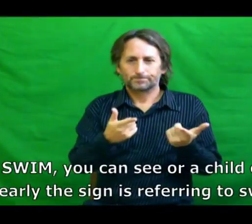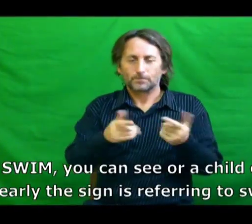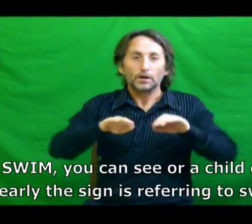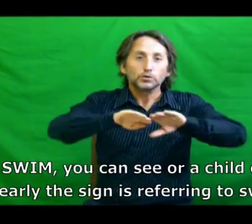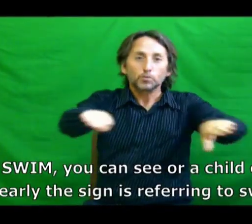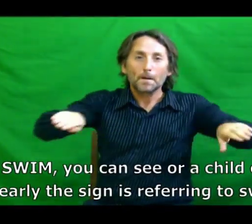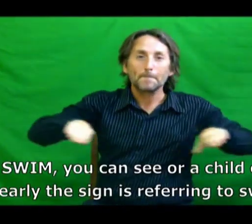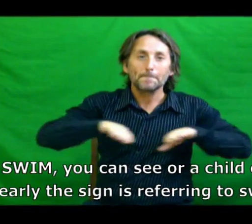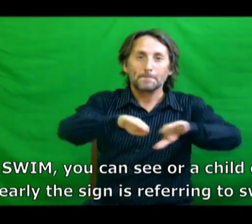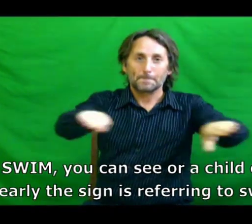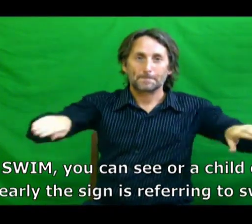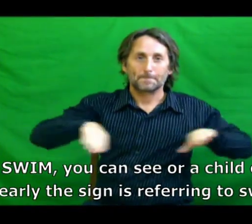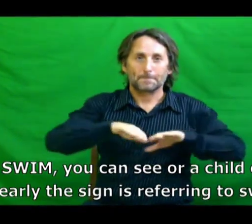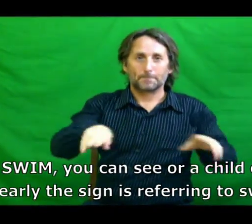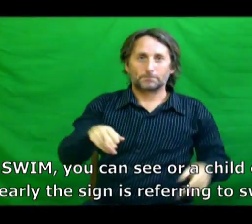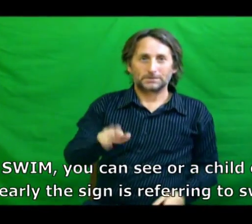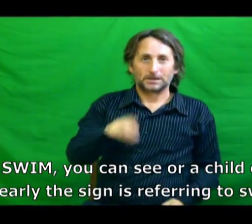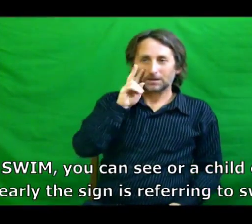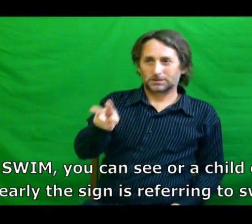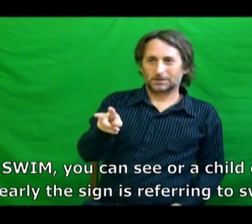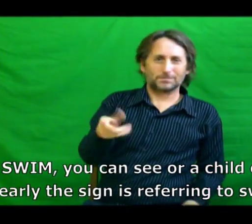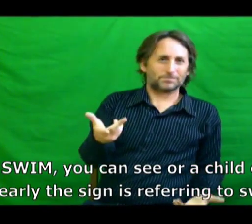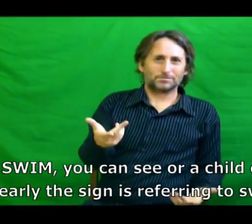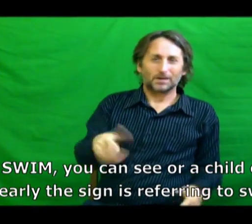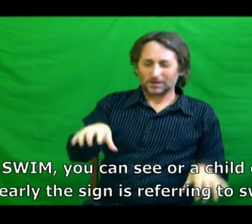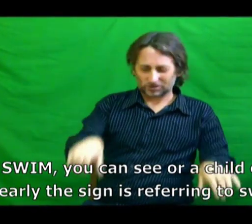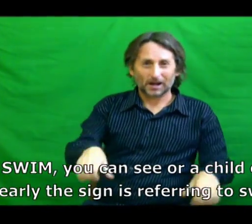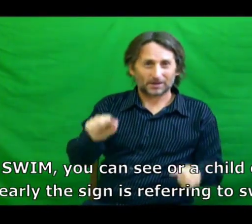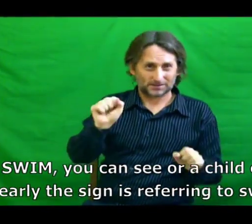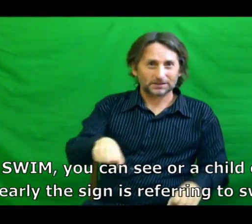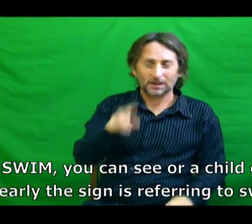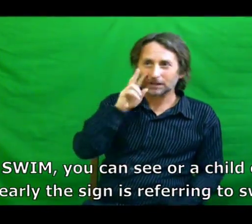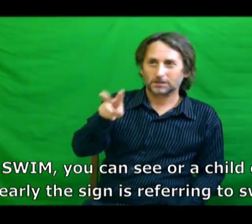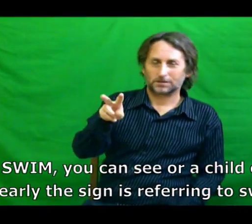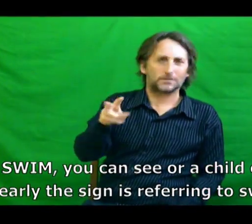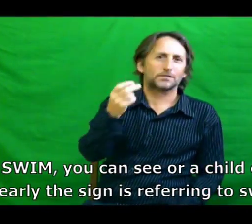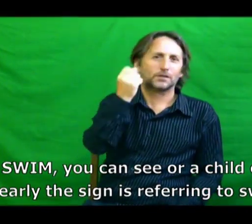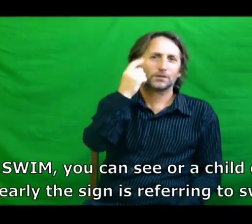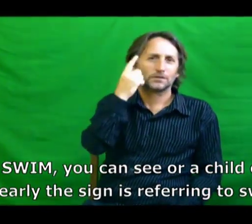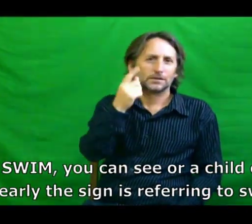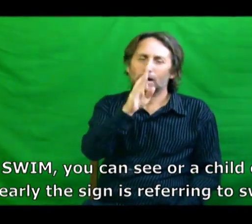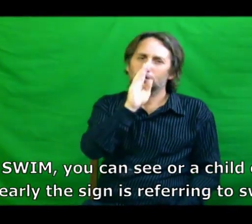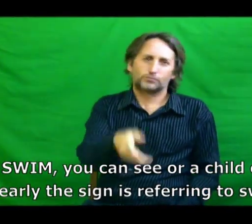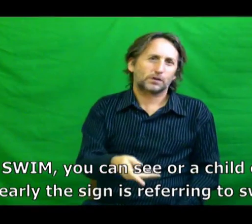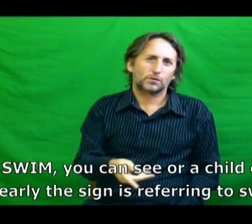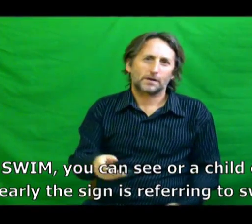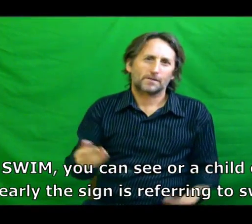or swim. You can see, or a child could see clearly, the sign is referring to